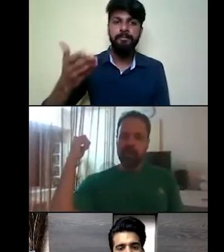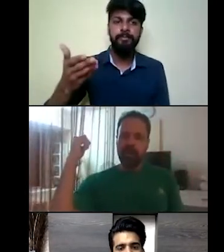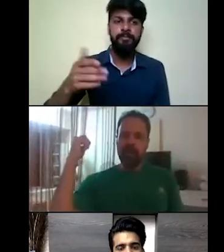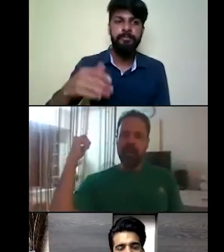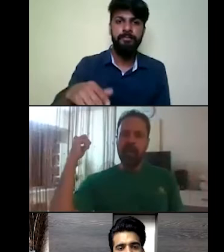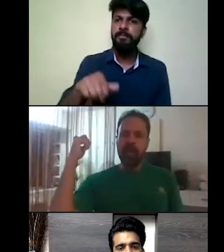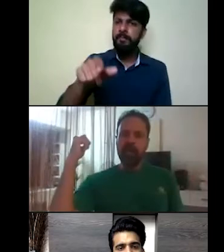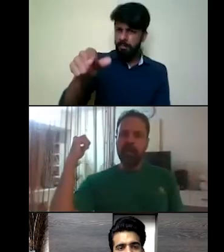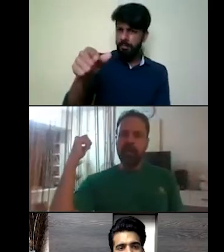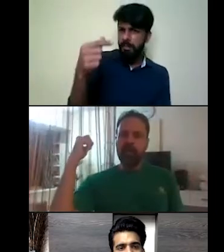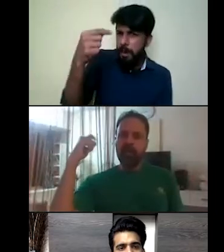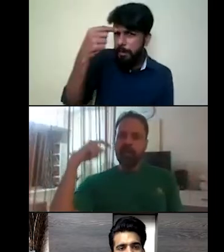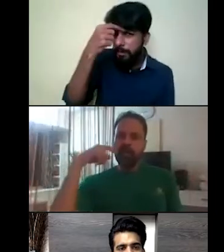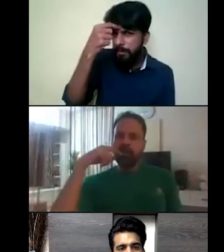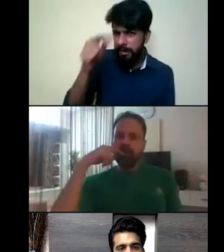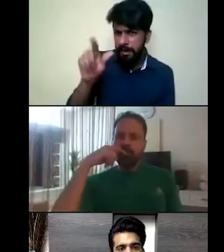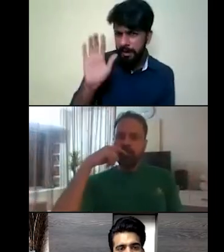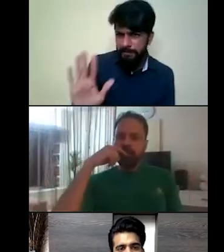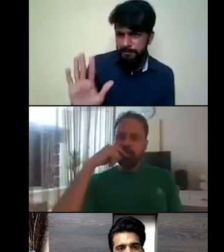Next one,